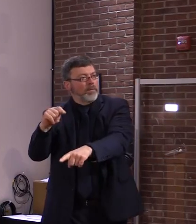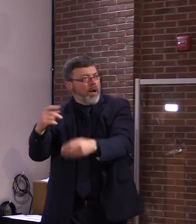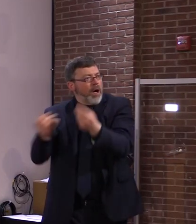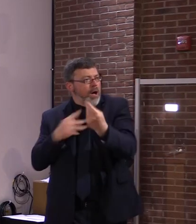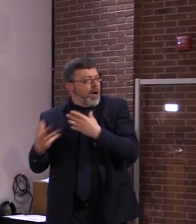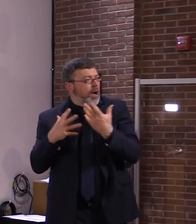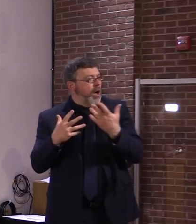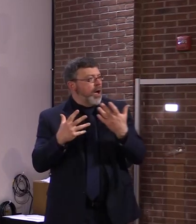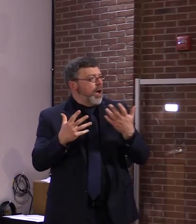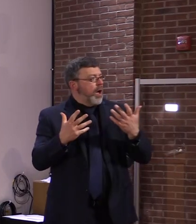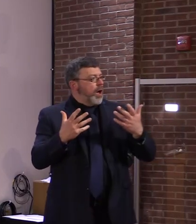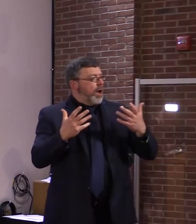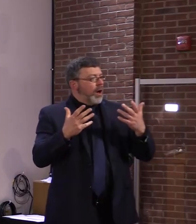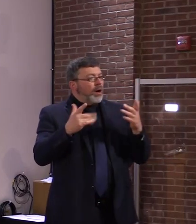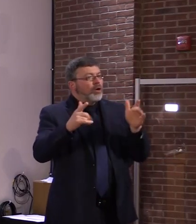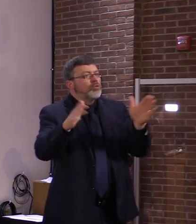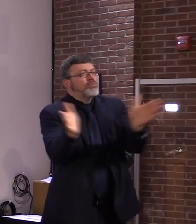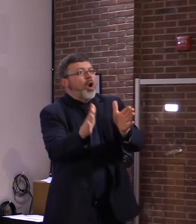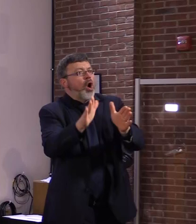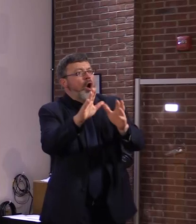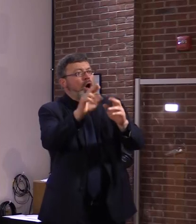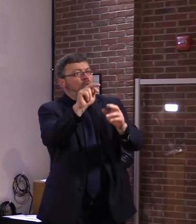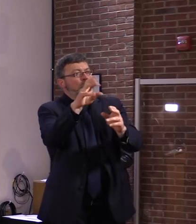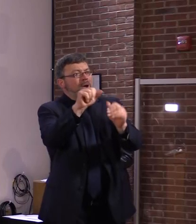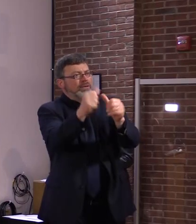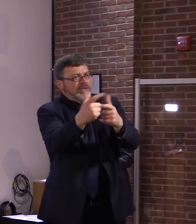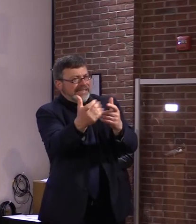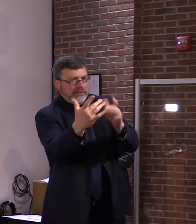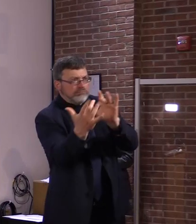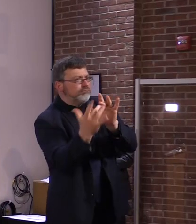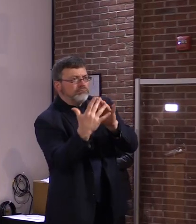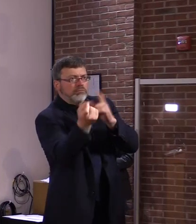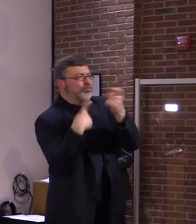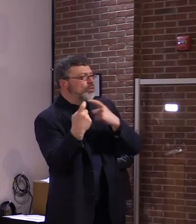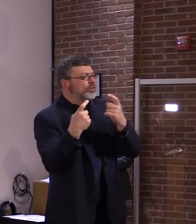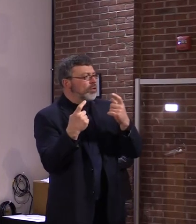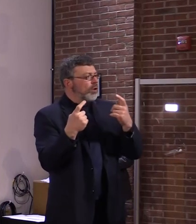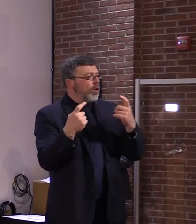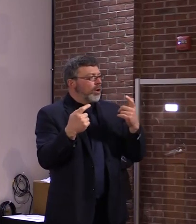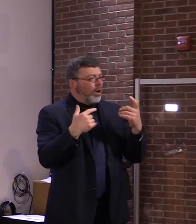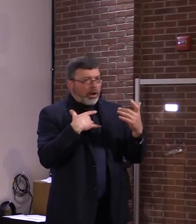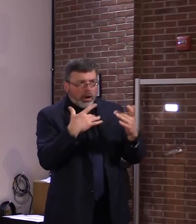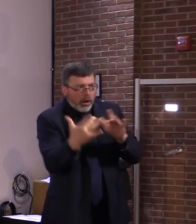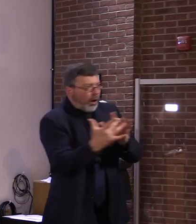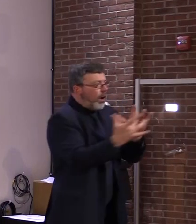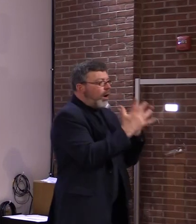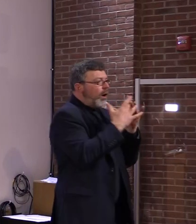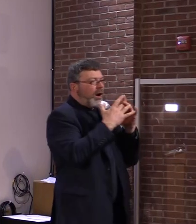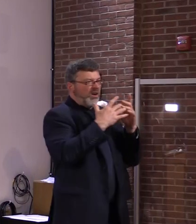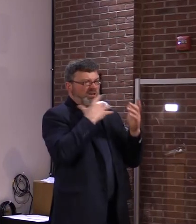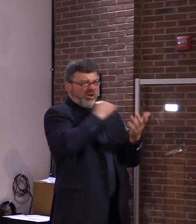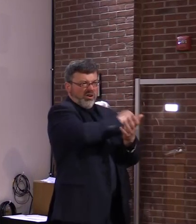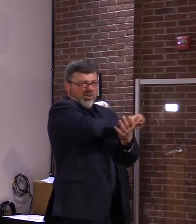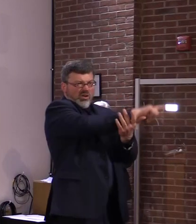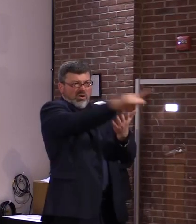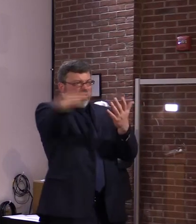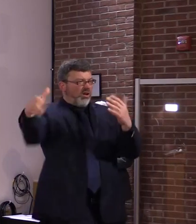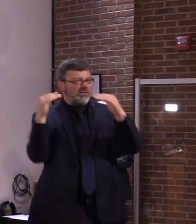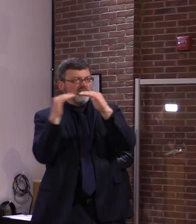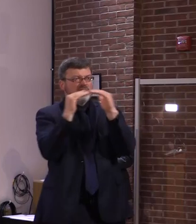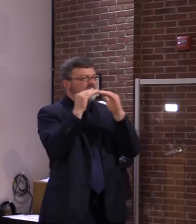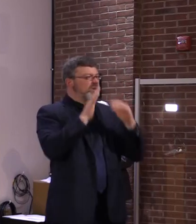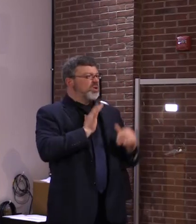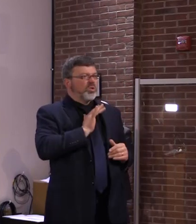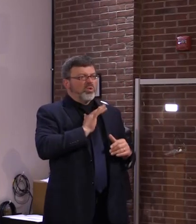because we get to hear what's on their mind, rather than, as you know, Wilson, and in years past, and it's not a condemnation